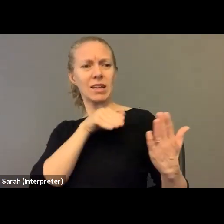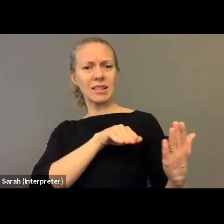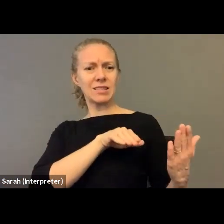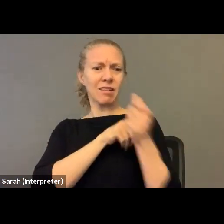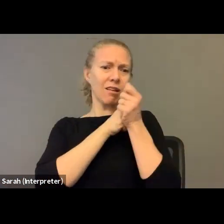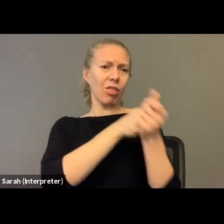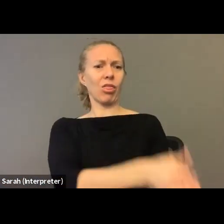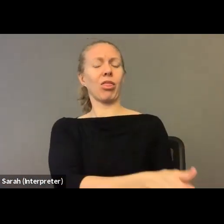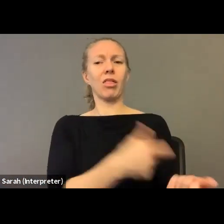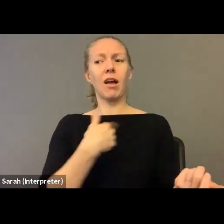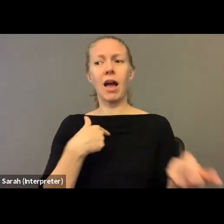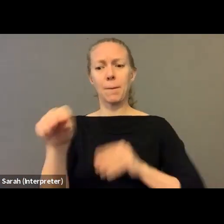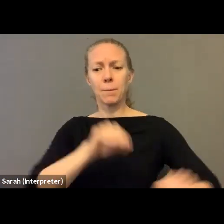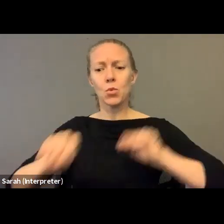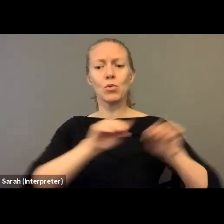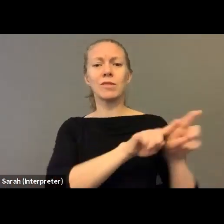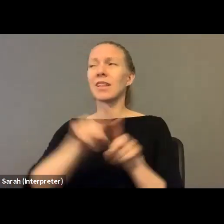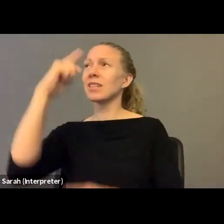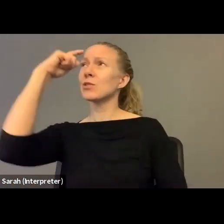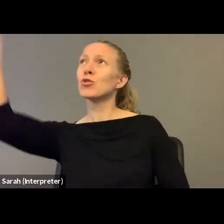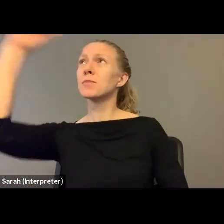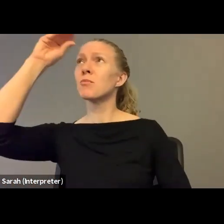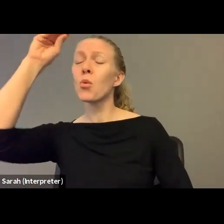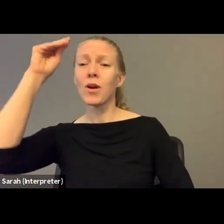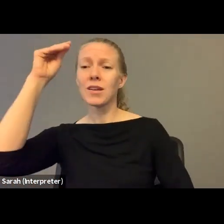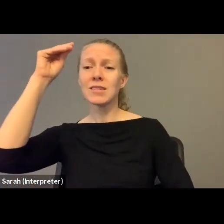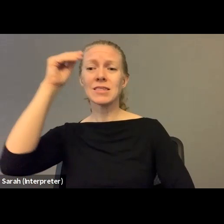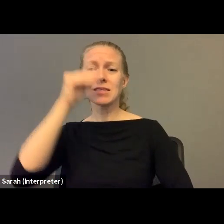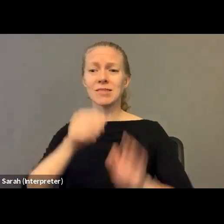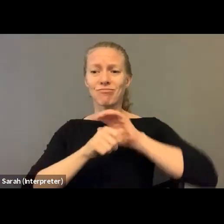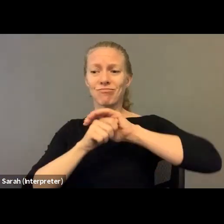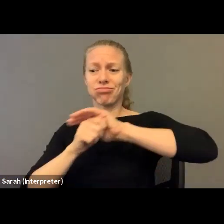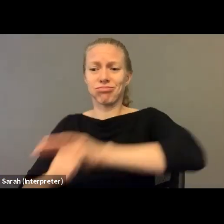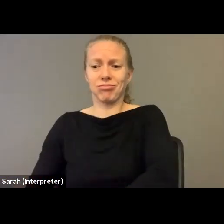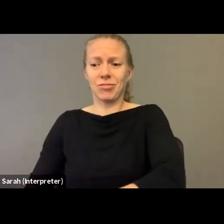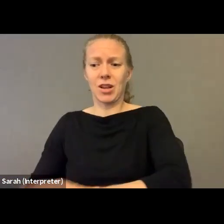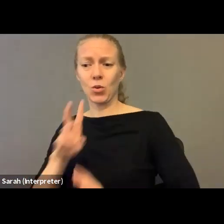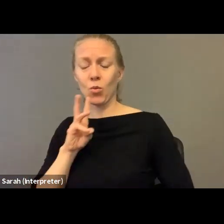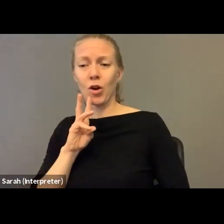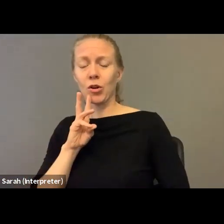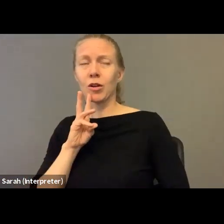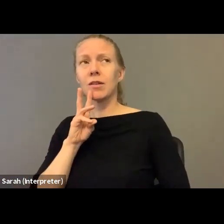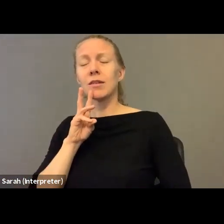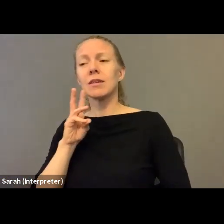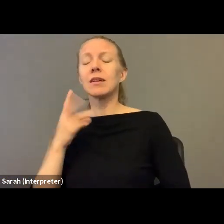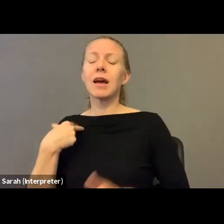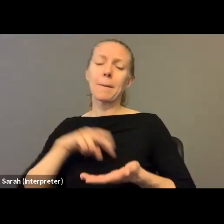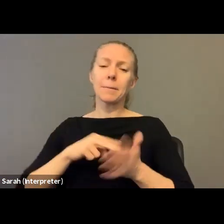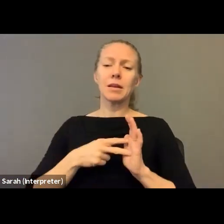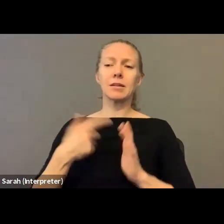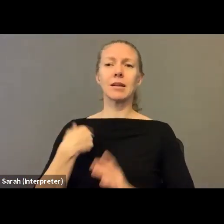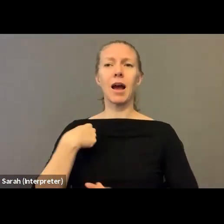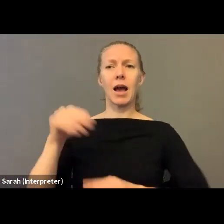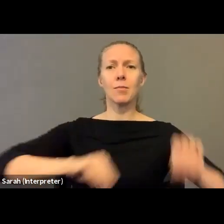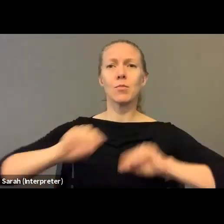boys held underwater. In other words, I move like the dreams of boys held under. I move like the